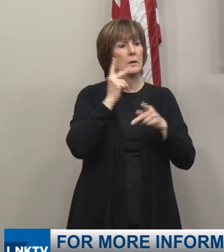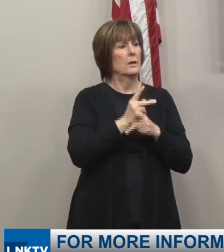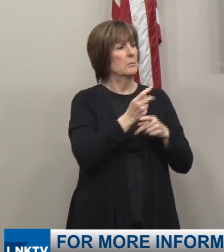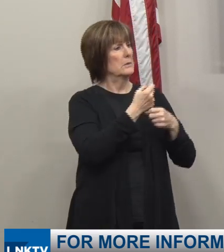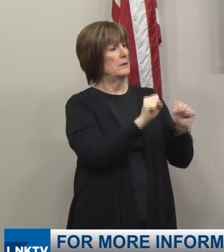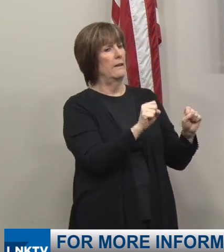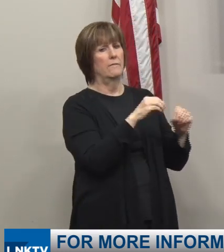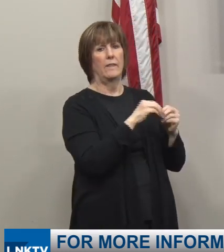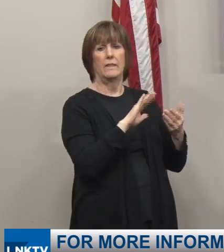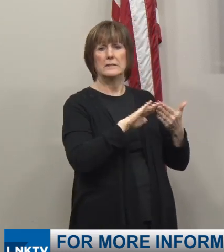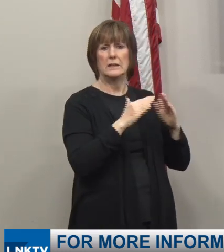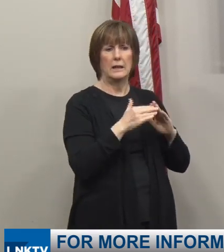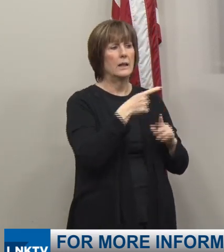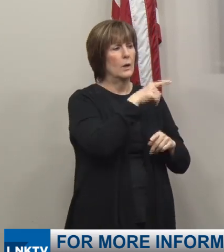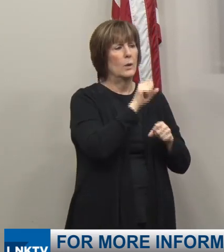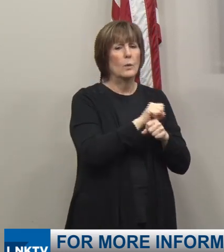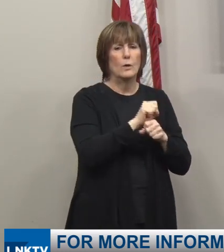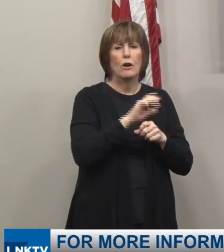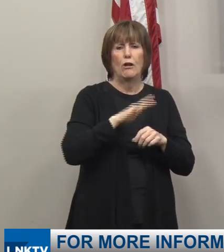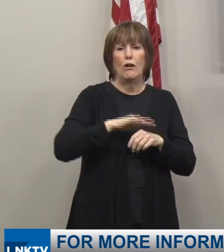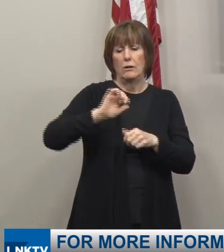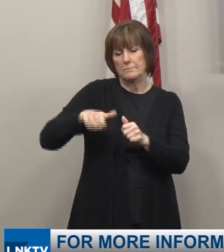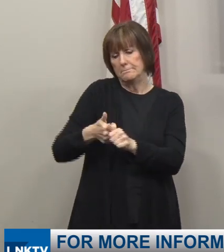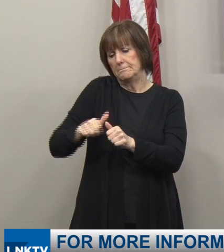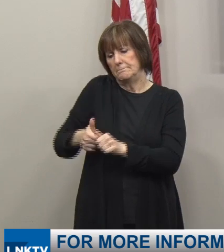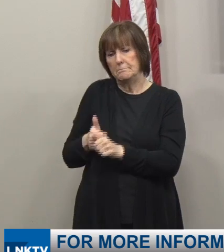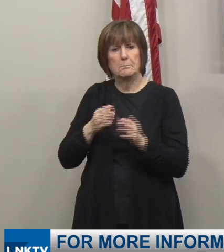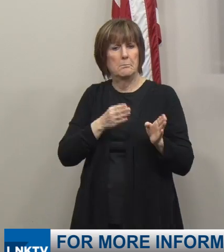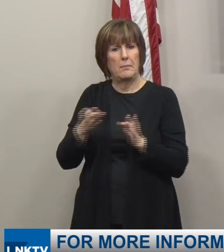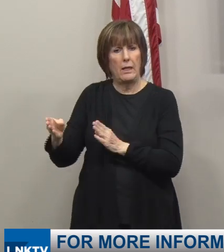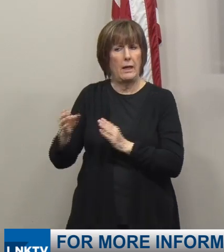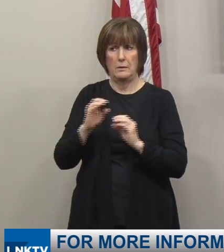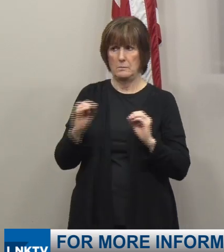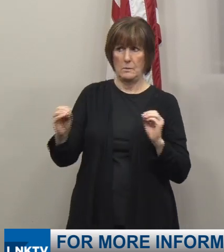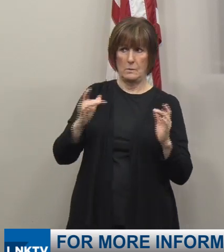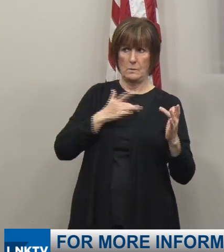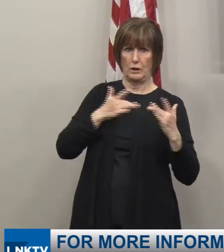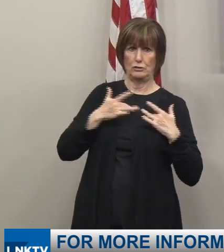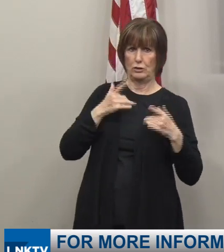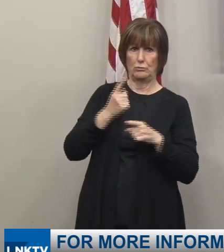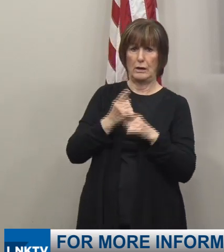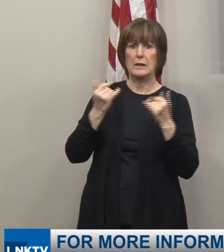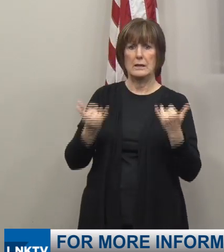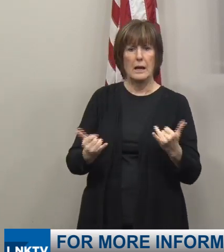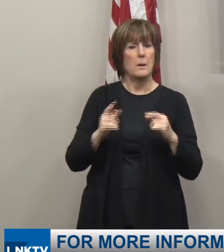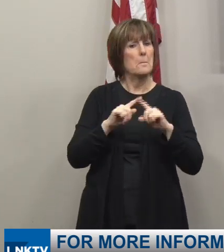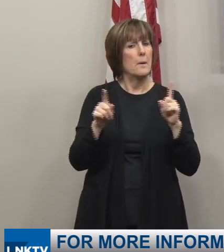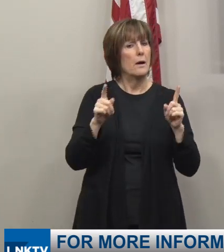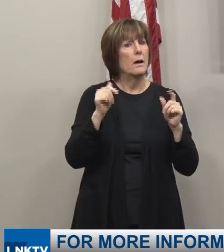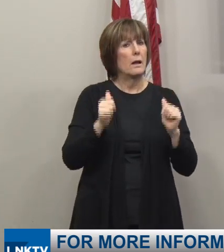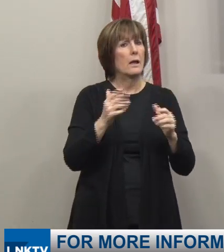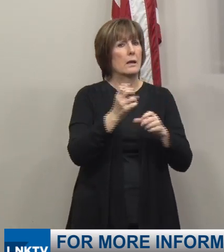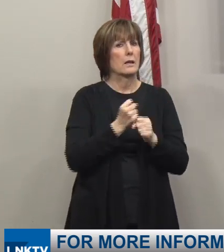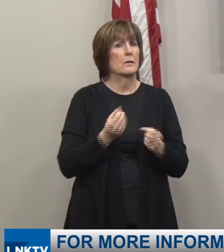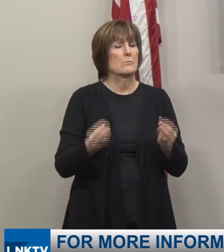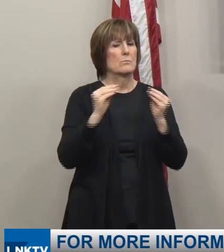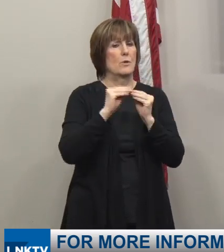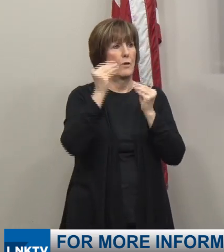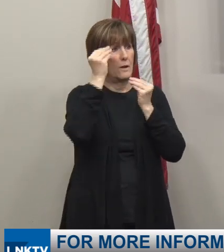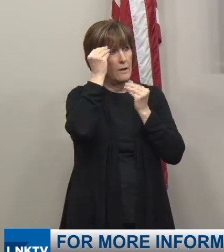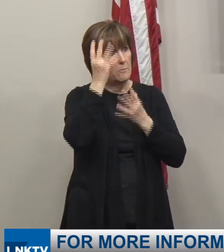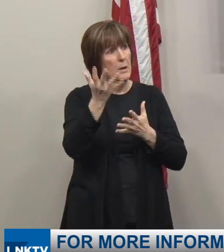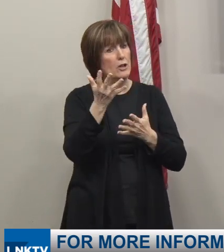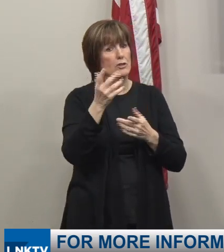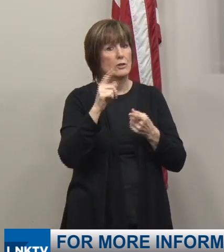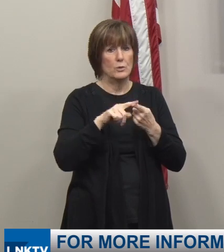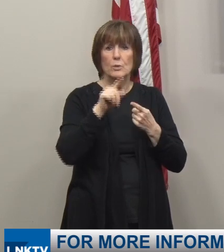they are working on all those kinds of plans. We don't have any cause for concern at this moment, but we can certainly get a little more information to you directly